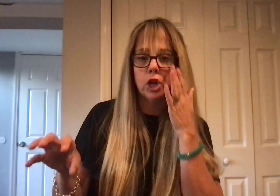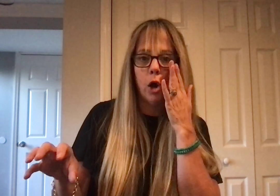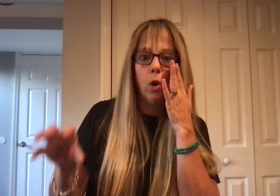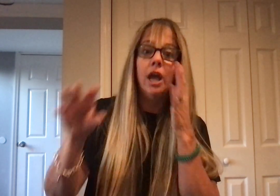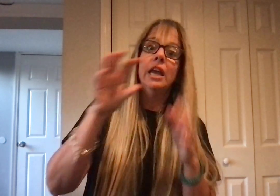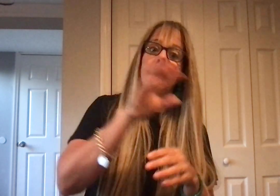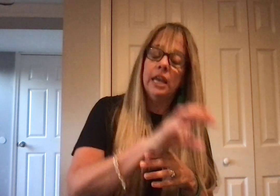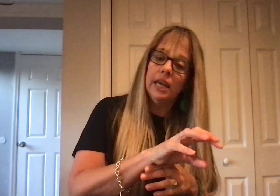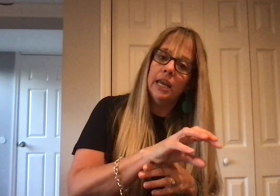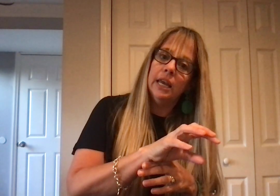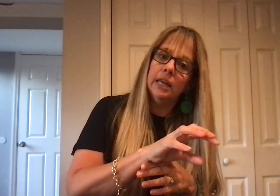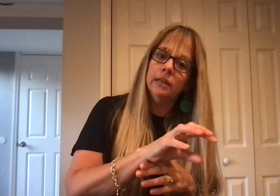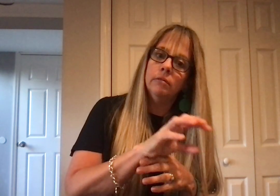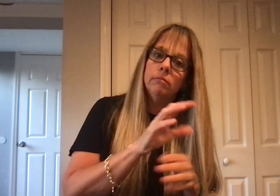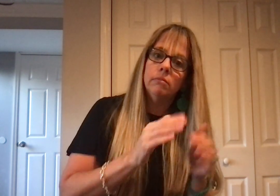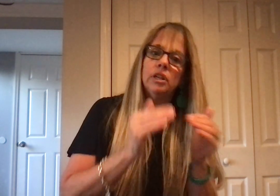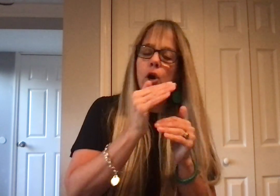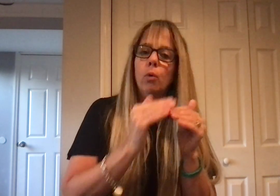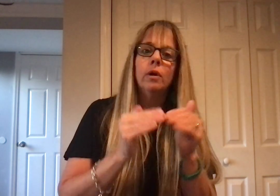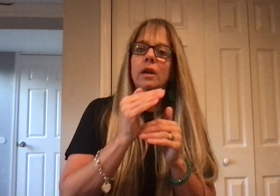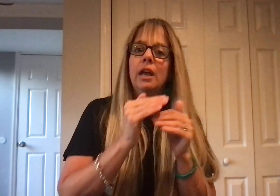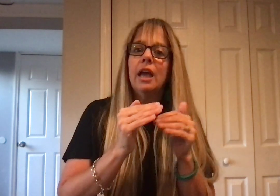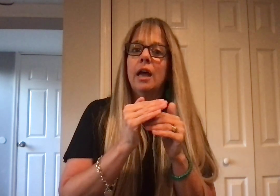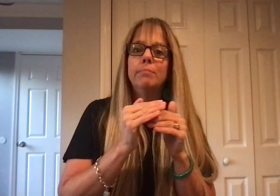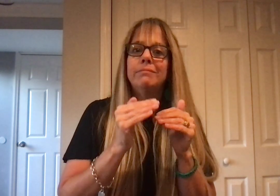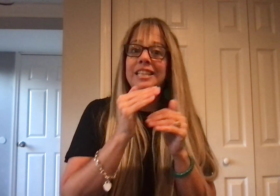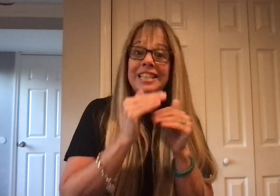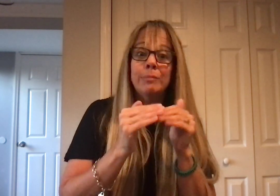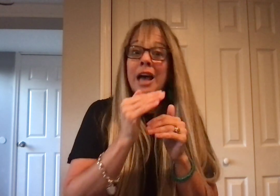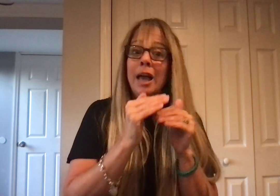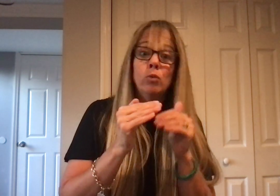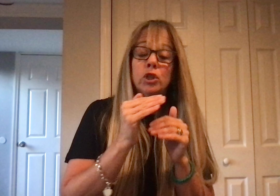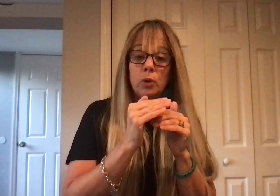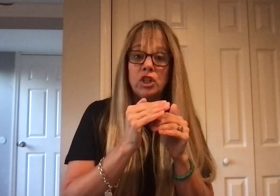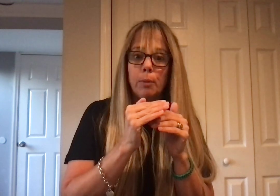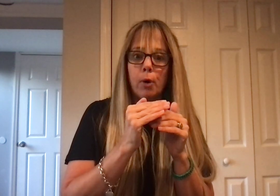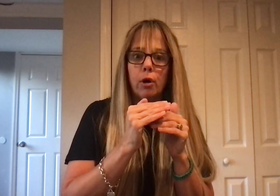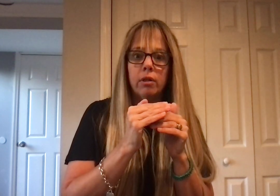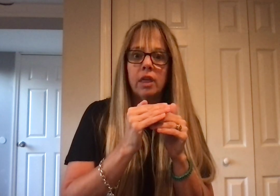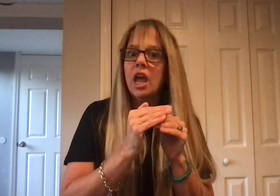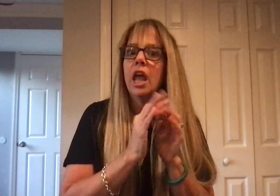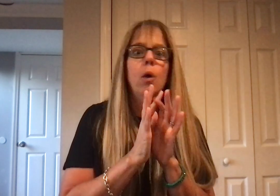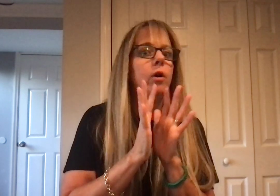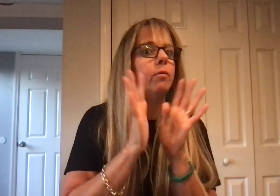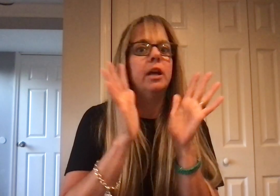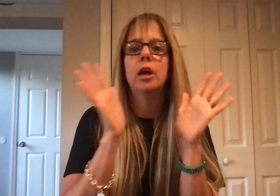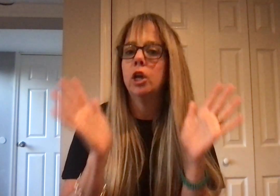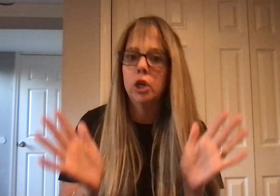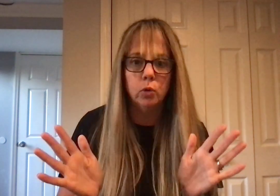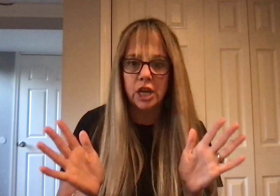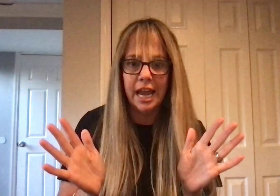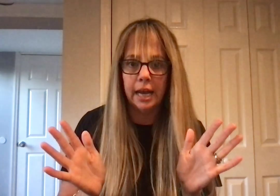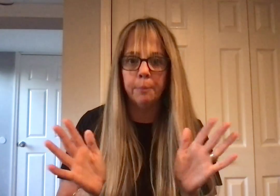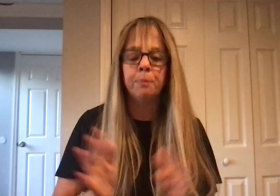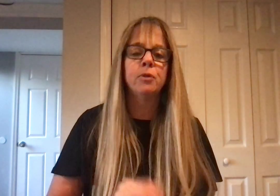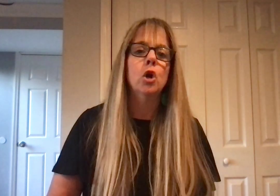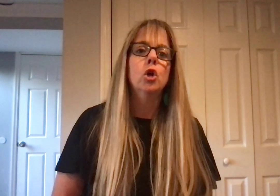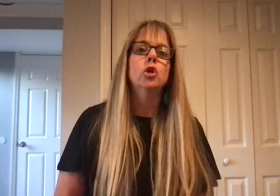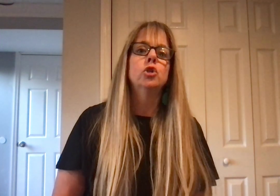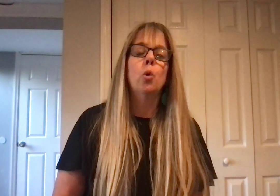show in, the same time was Switched at Birth, it would have been a huge hit. So what